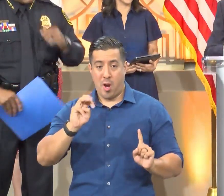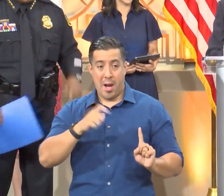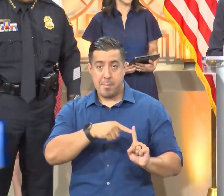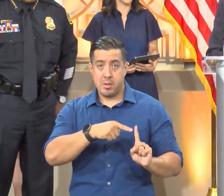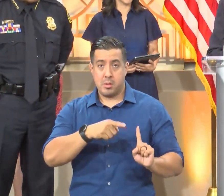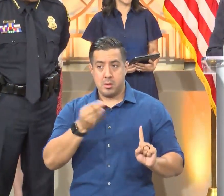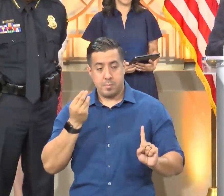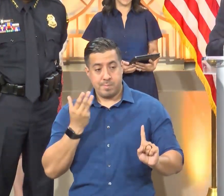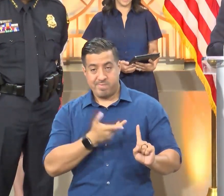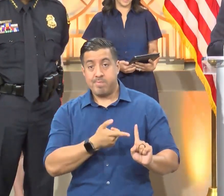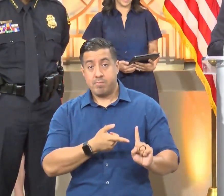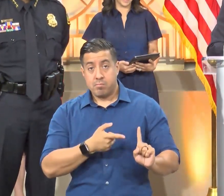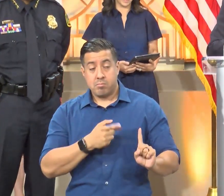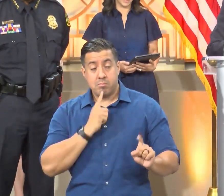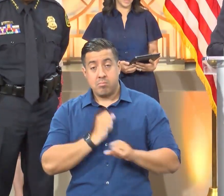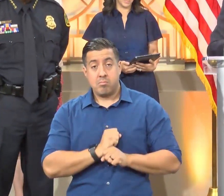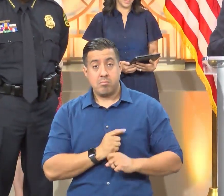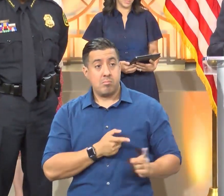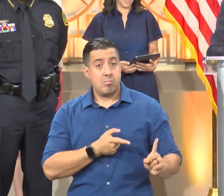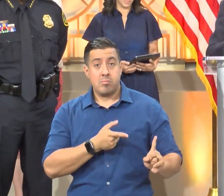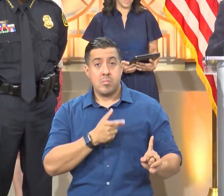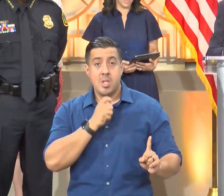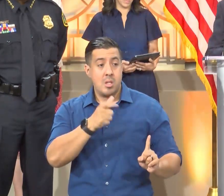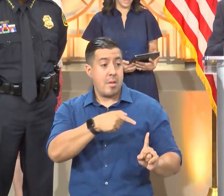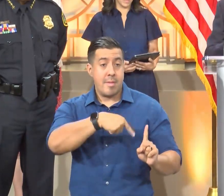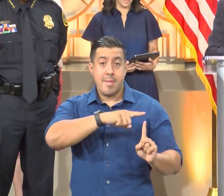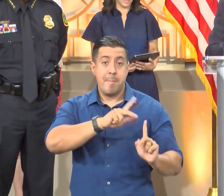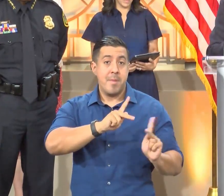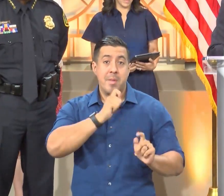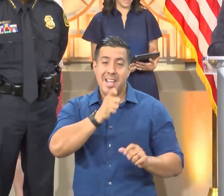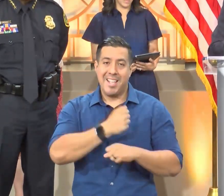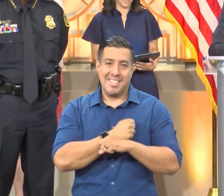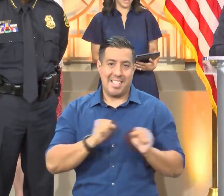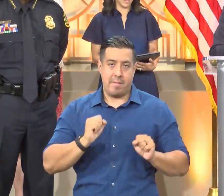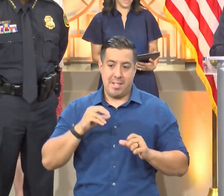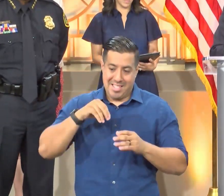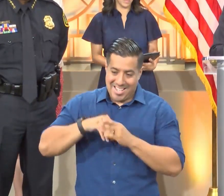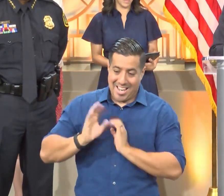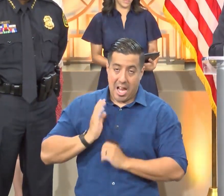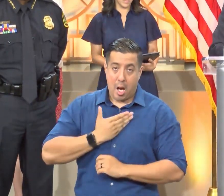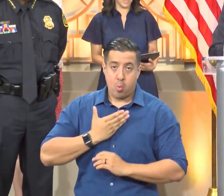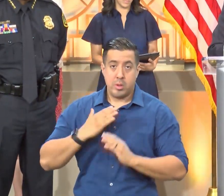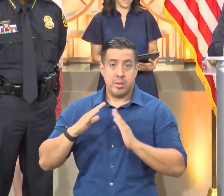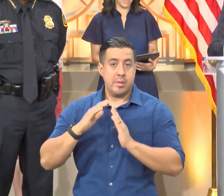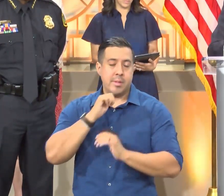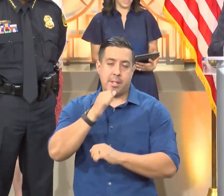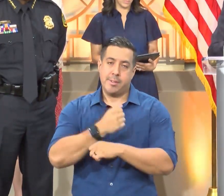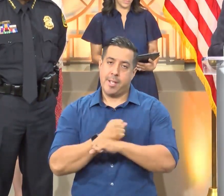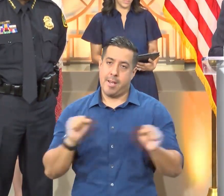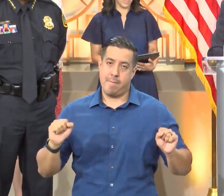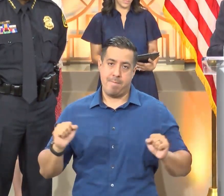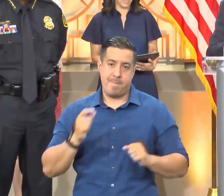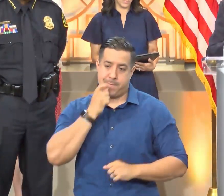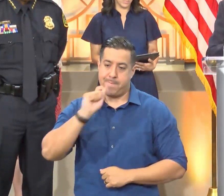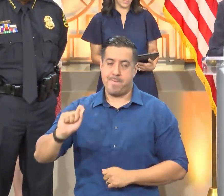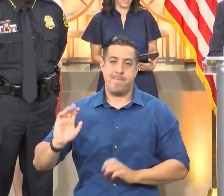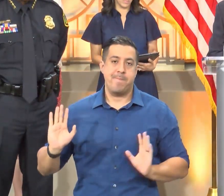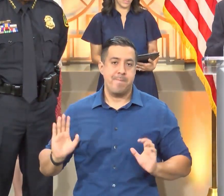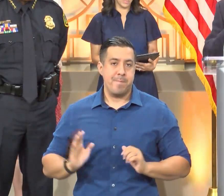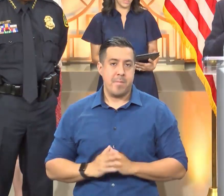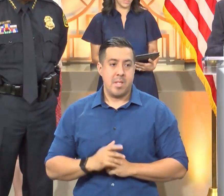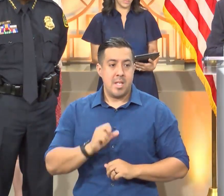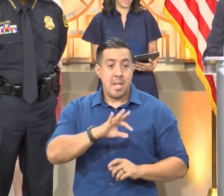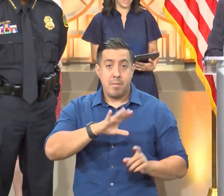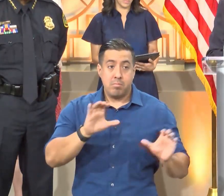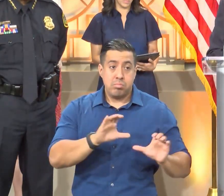criminals, know that there is no safe place in our city for anyone who's committing these crimes.